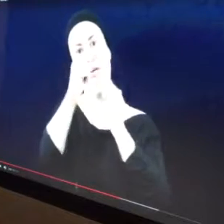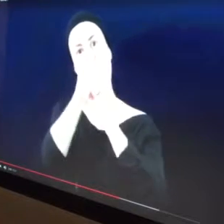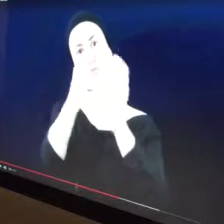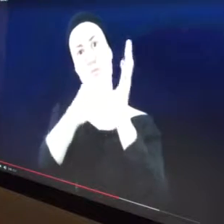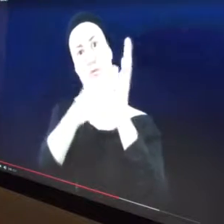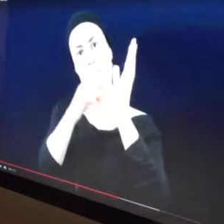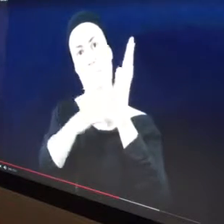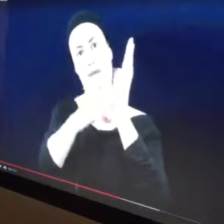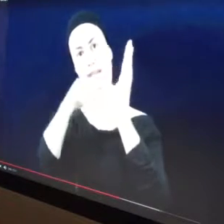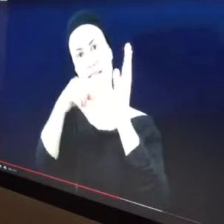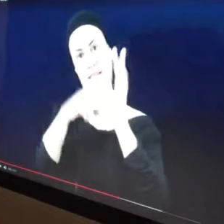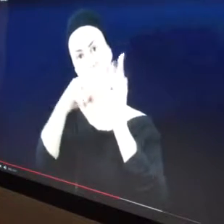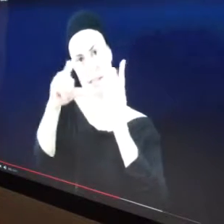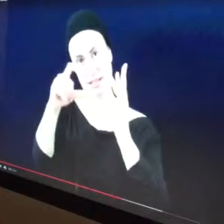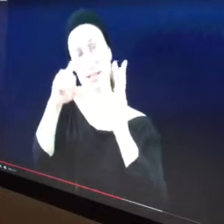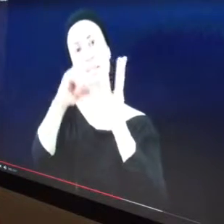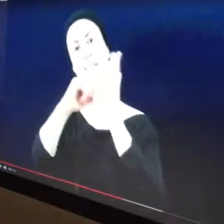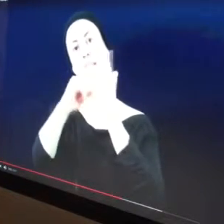This is what's referred to as diagrammatic space.